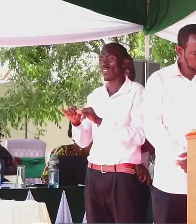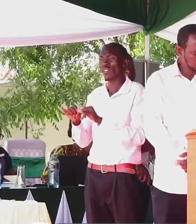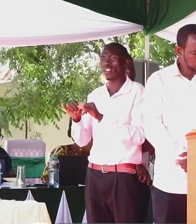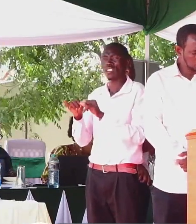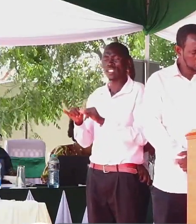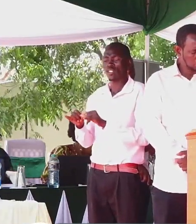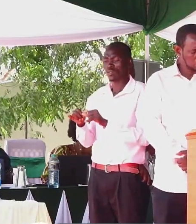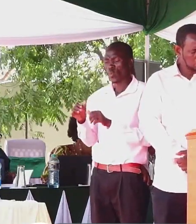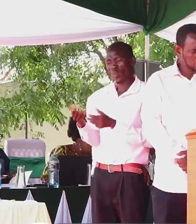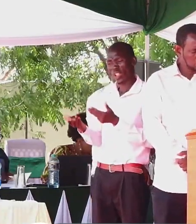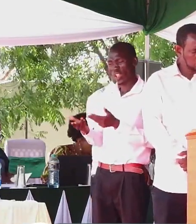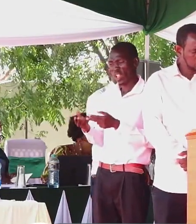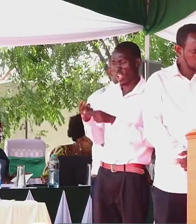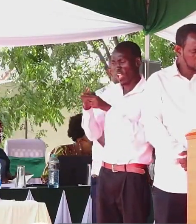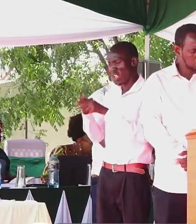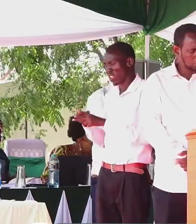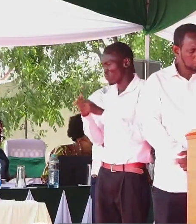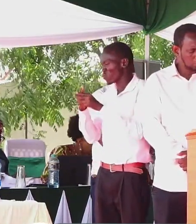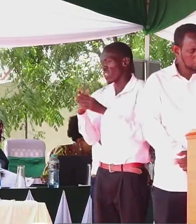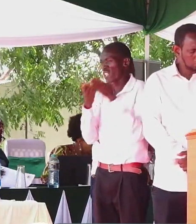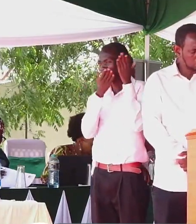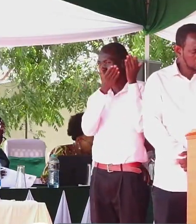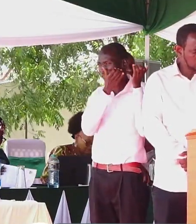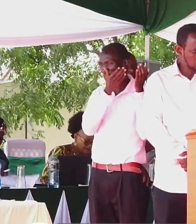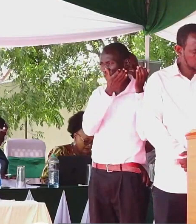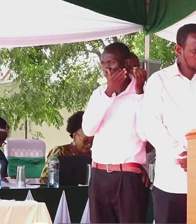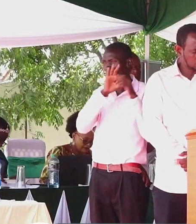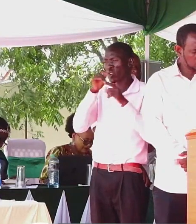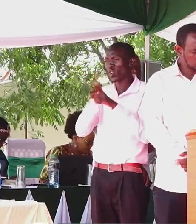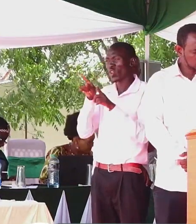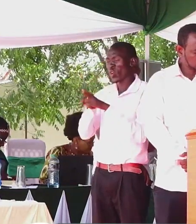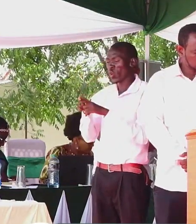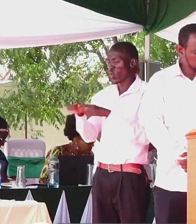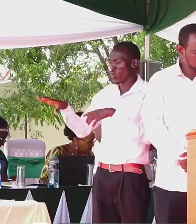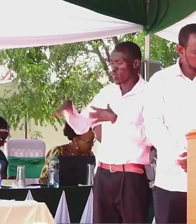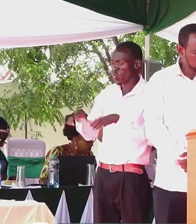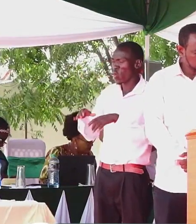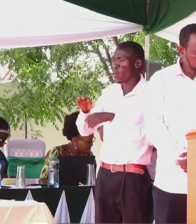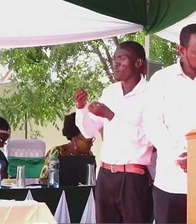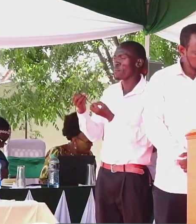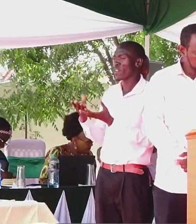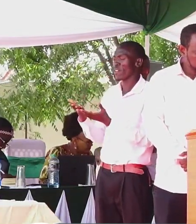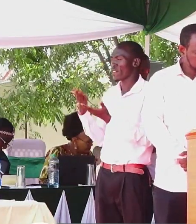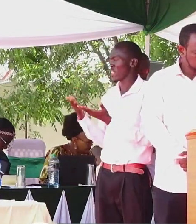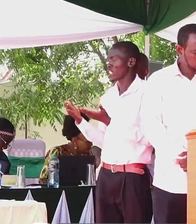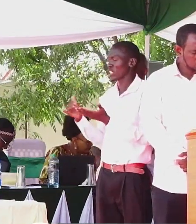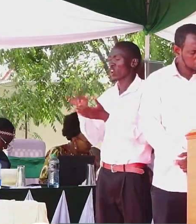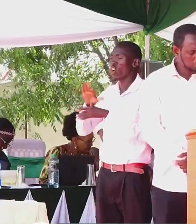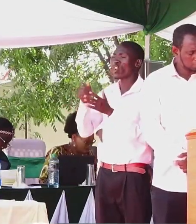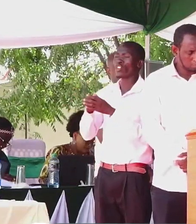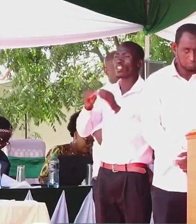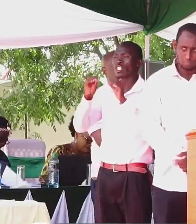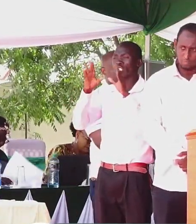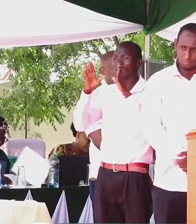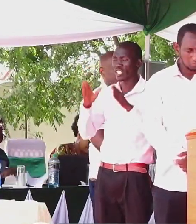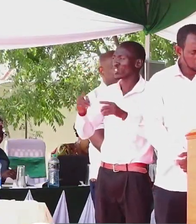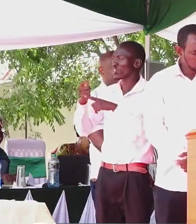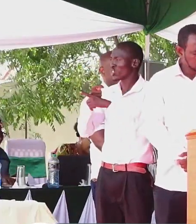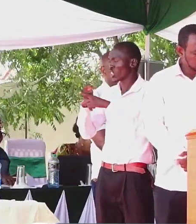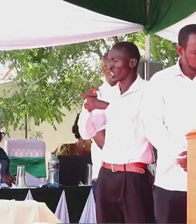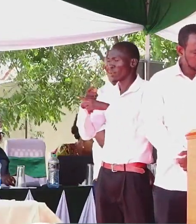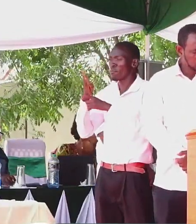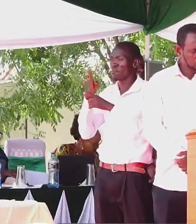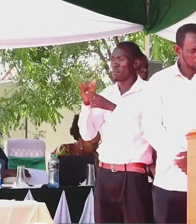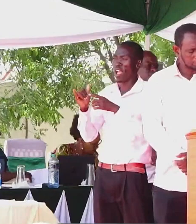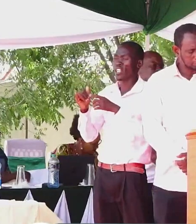where it's supposed to be, to the expectation, but still we need to do a lot of things to make sure that all the teachers are trained on CBC and other trainings,